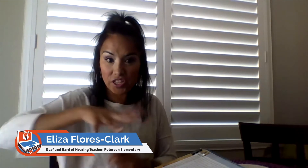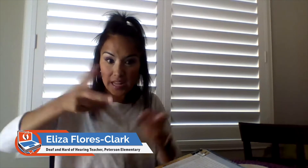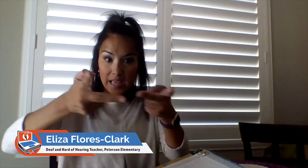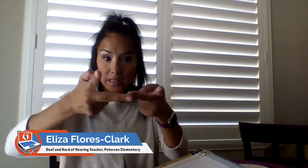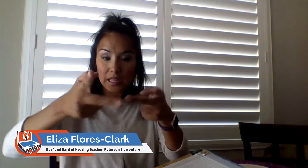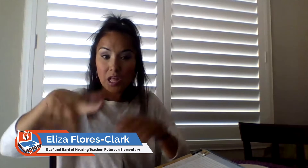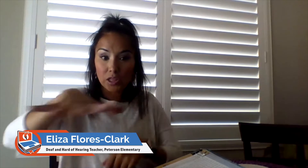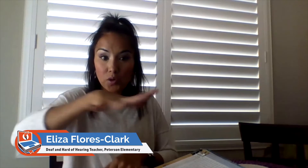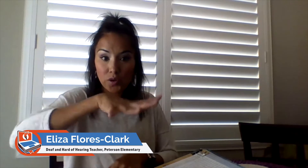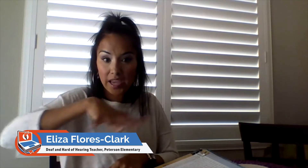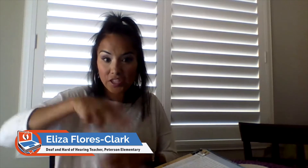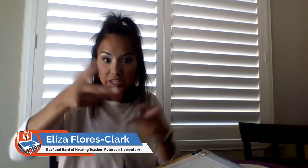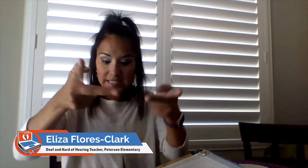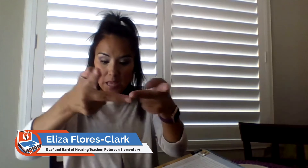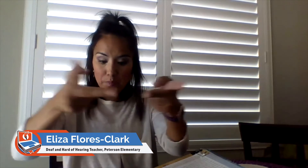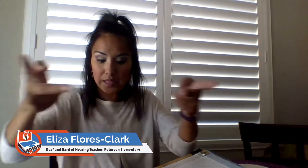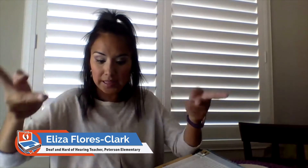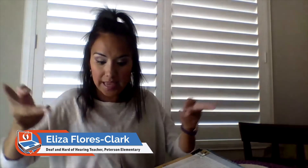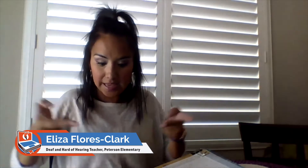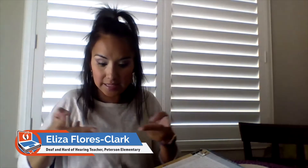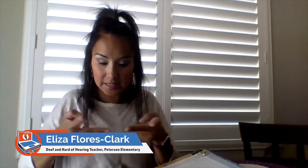A location is a place.